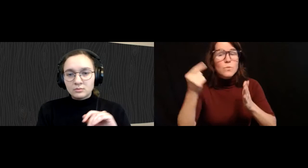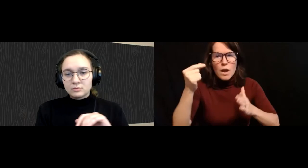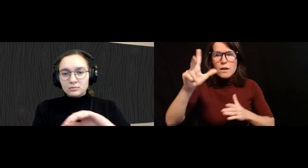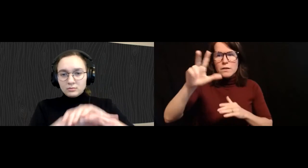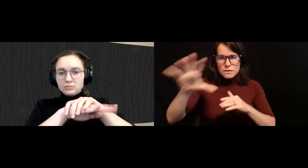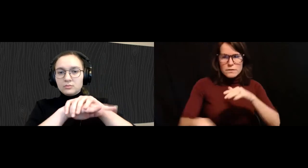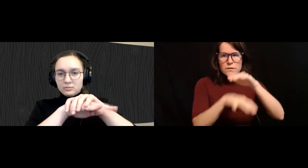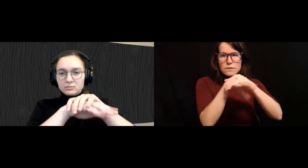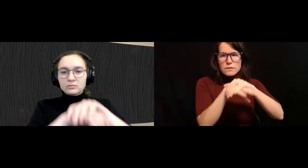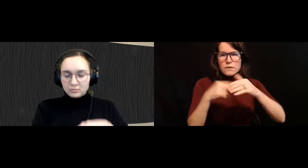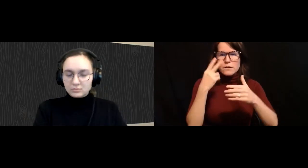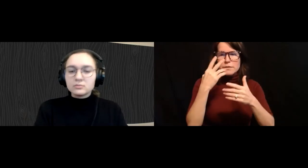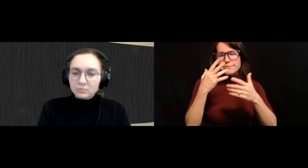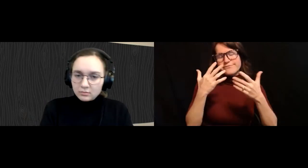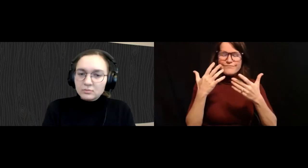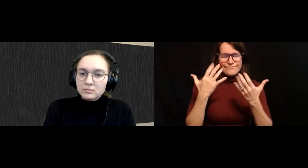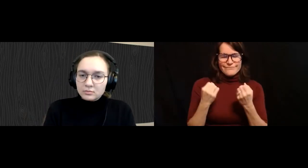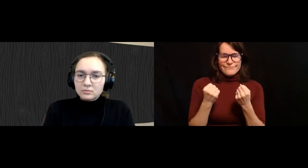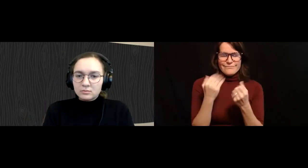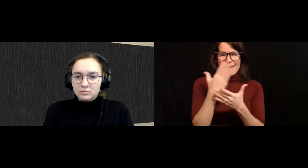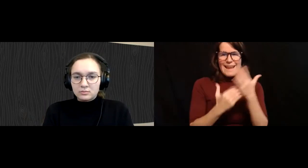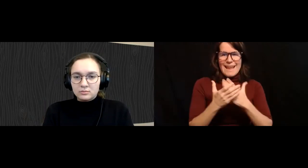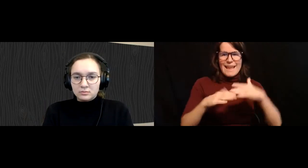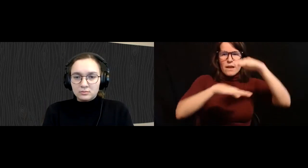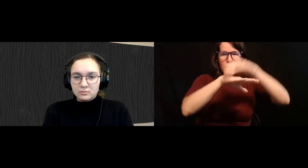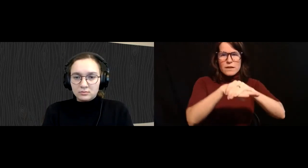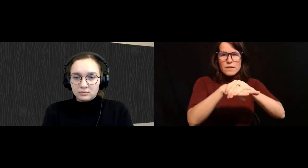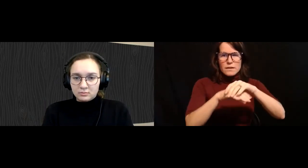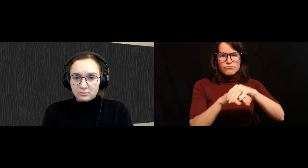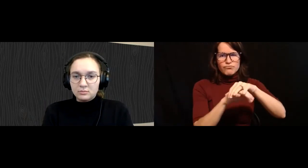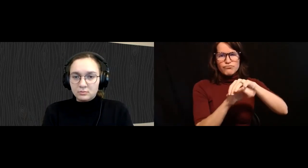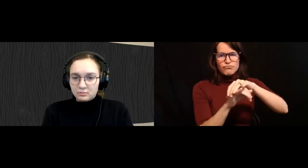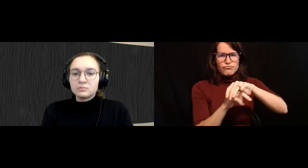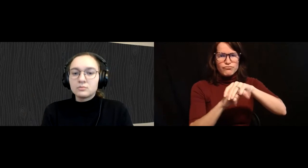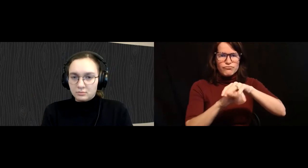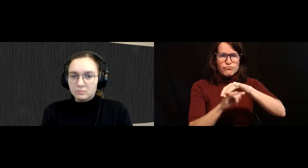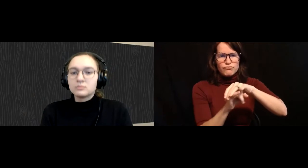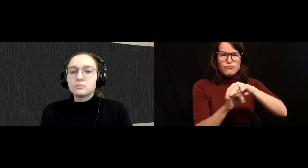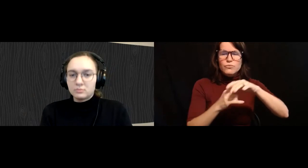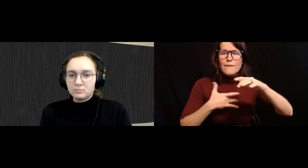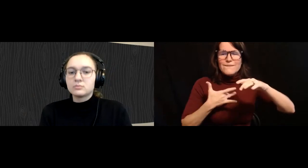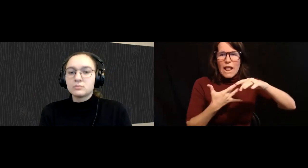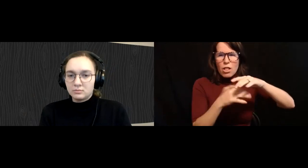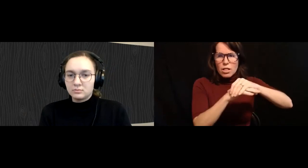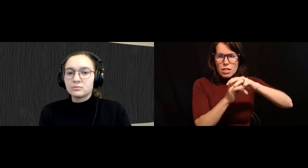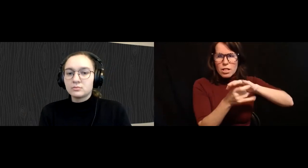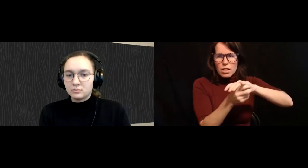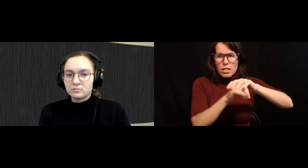sign language or tactile, which is somebody's hand, another person's hand, under one of my hands, and they